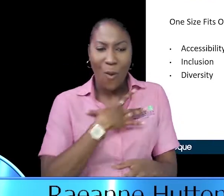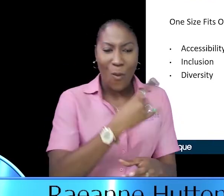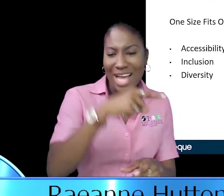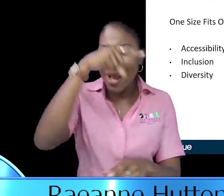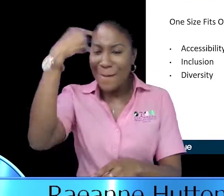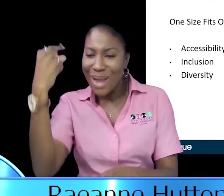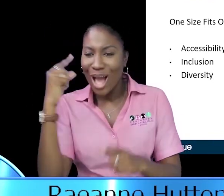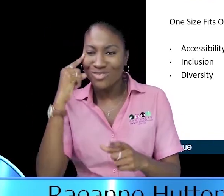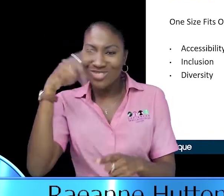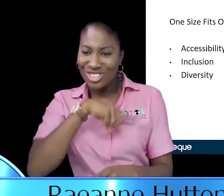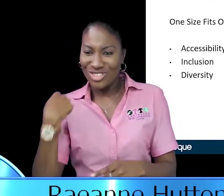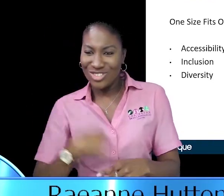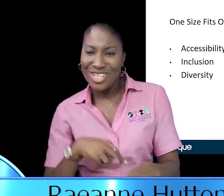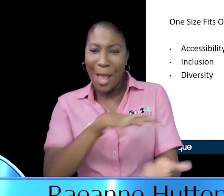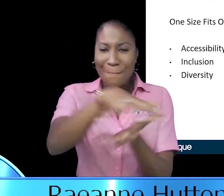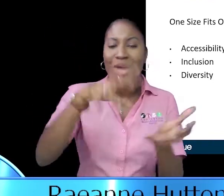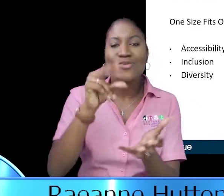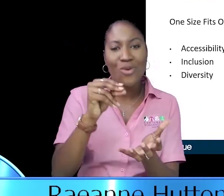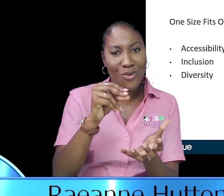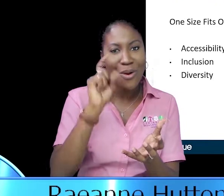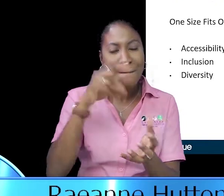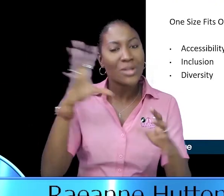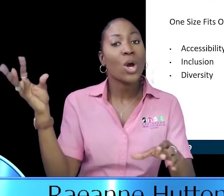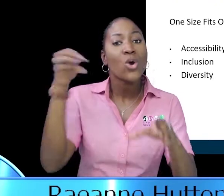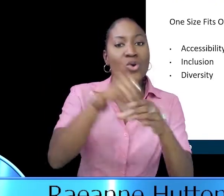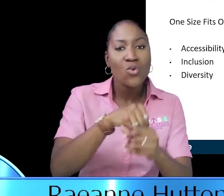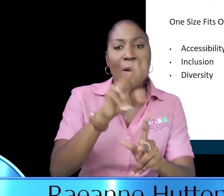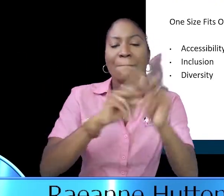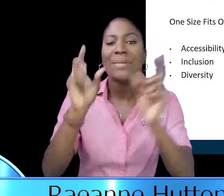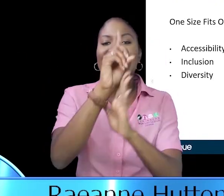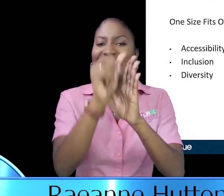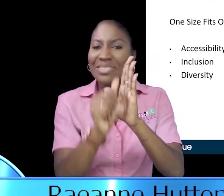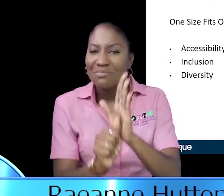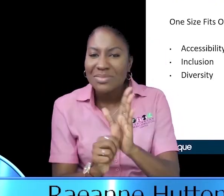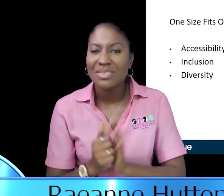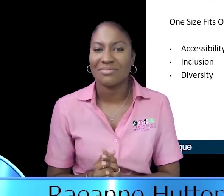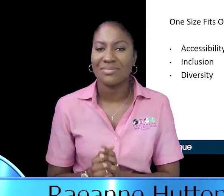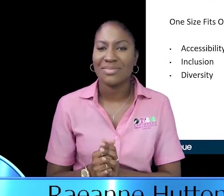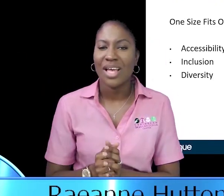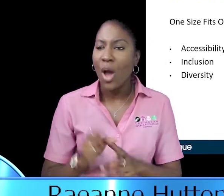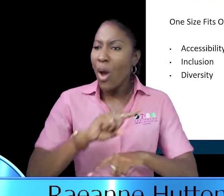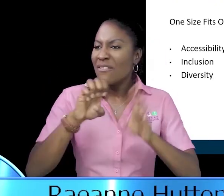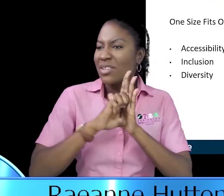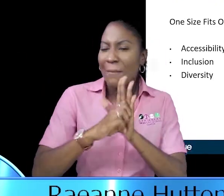it takes on a little wider scope than inclusive